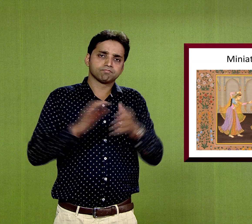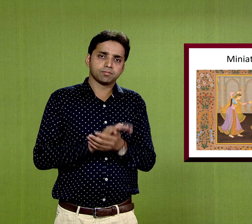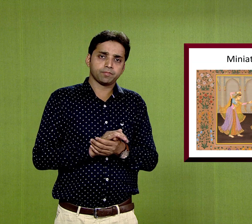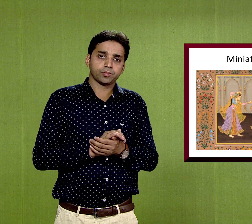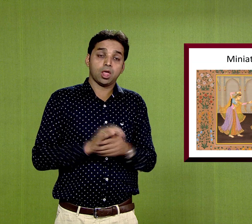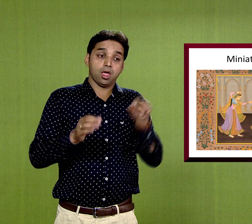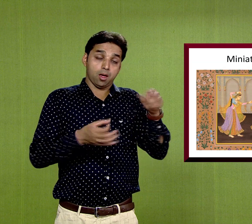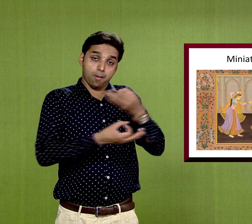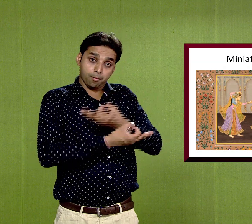Buddhists,